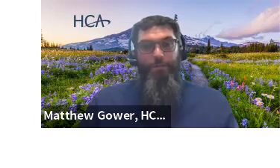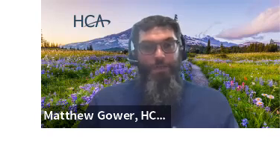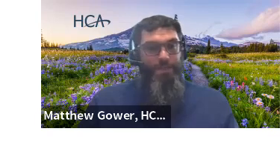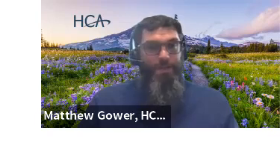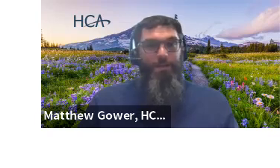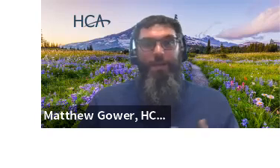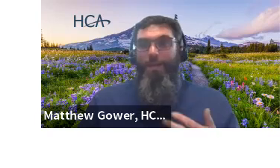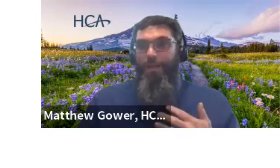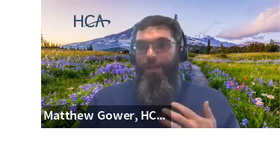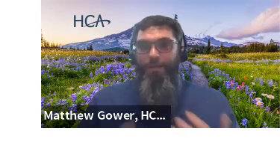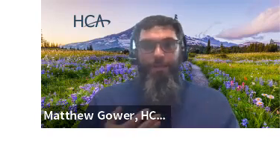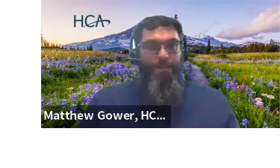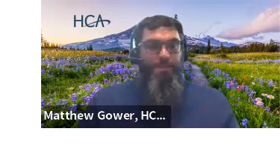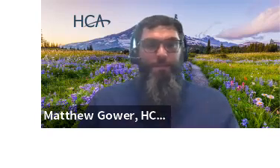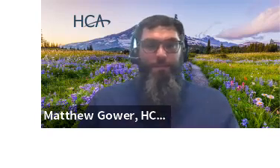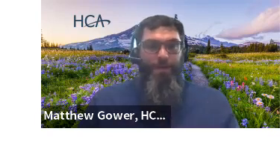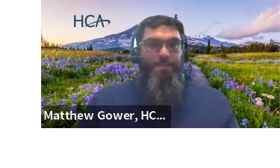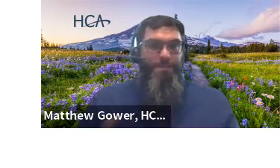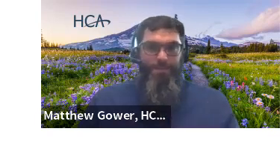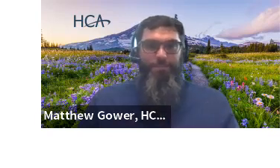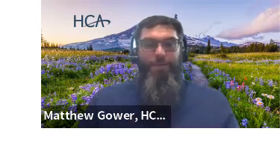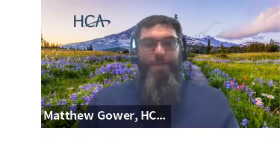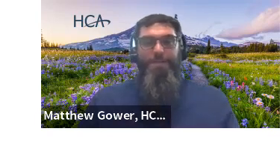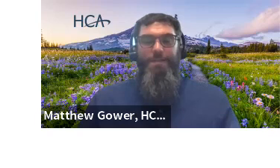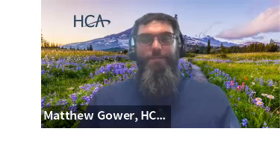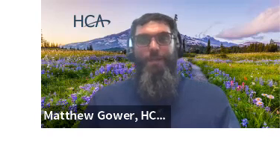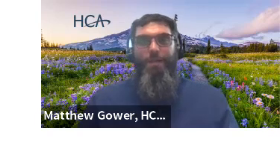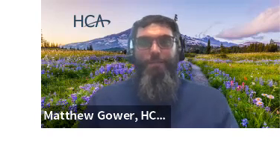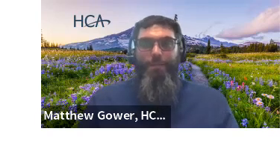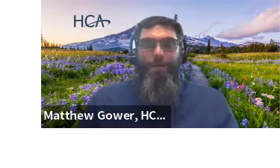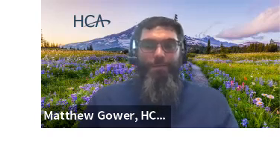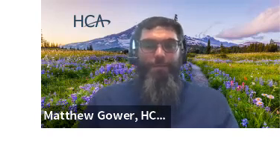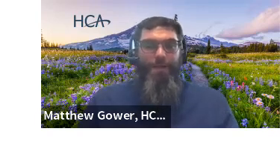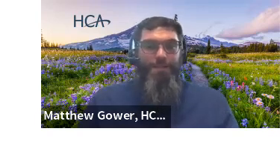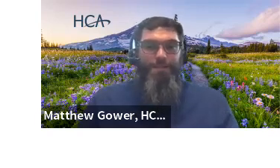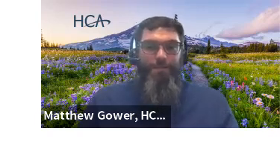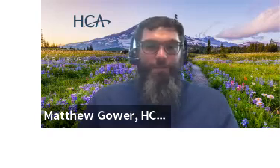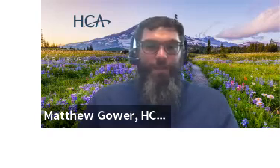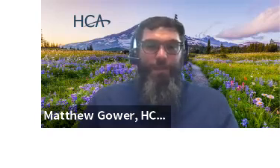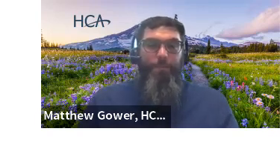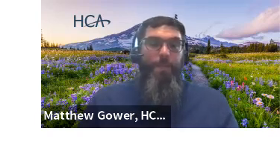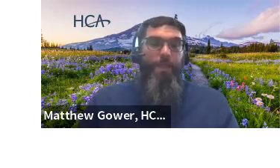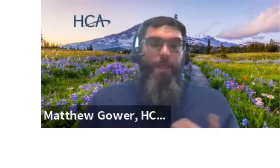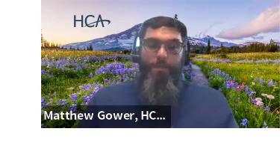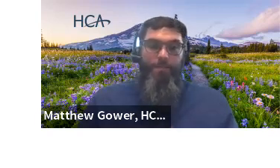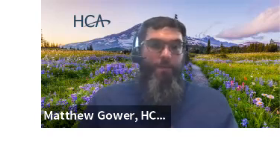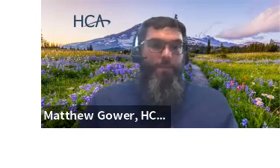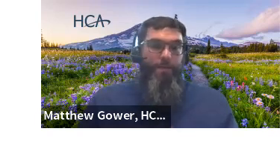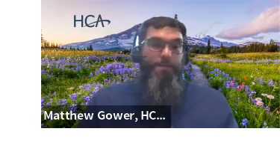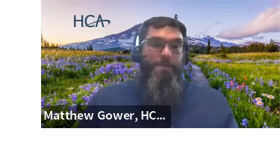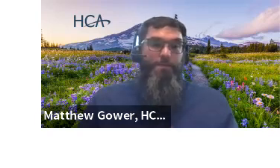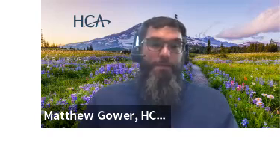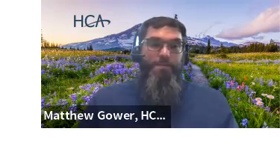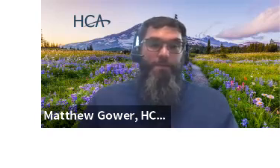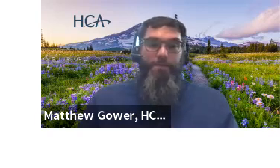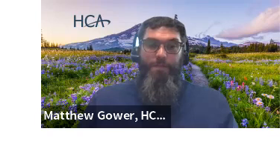changed once a year, and it's a long process. You can probably ask them about that process they're going through right now. And then probably the